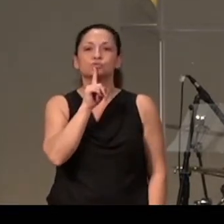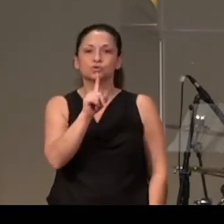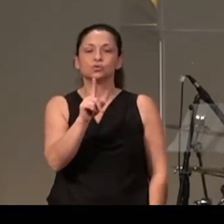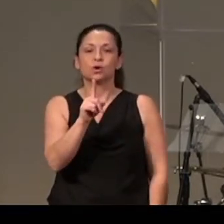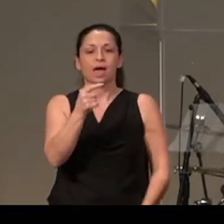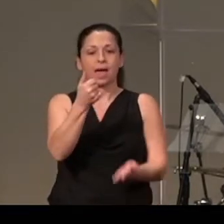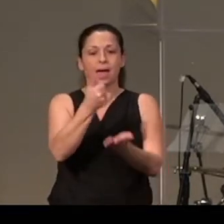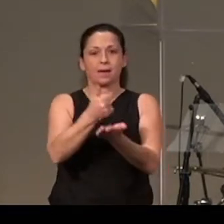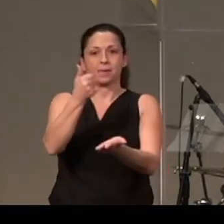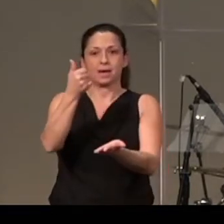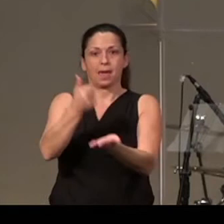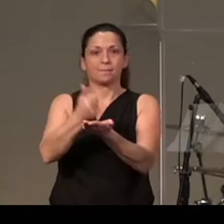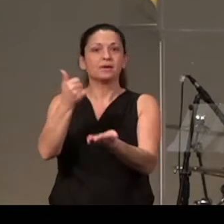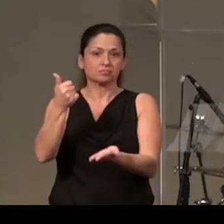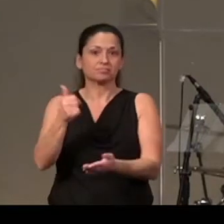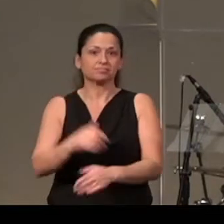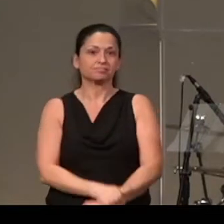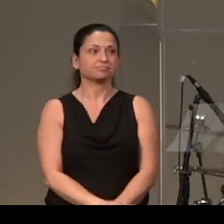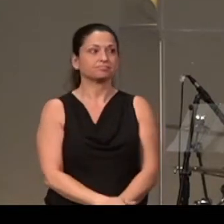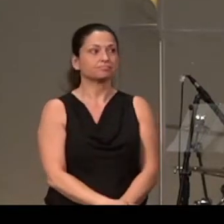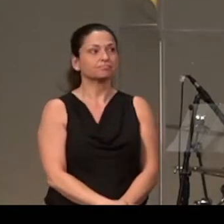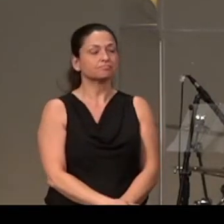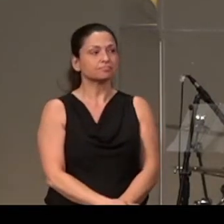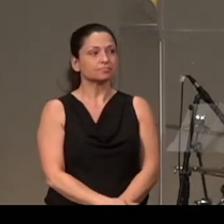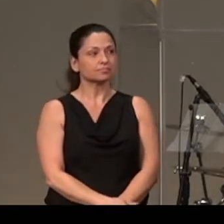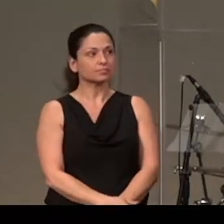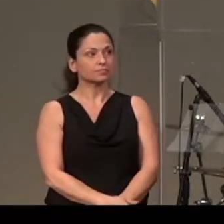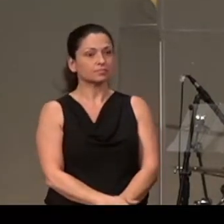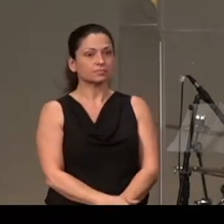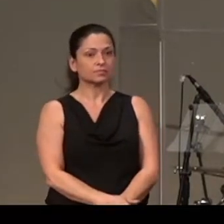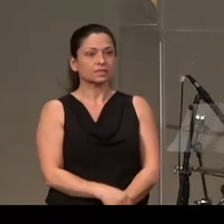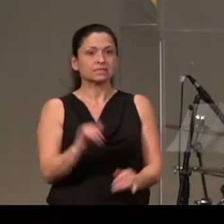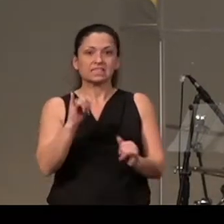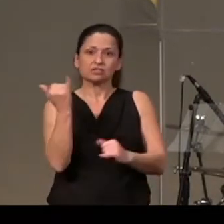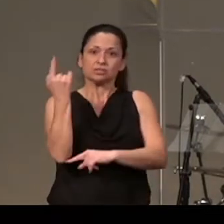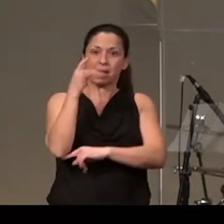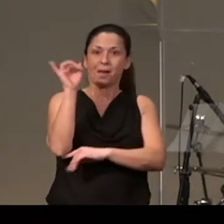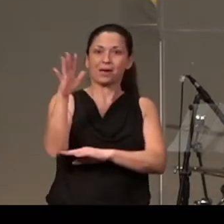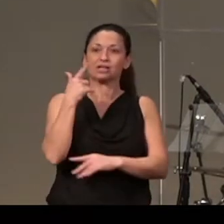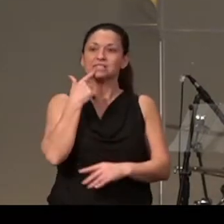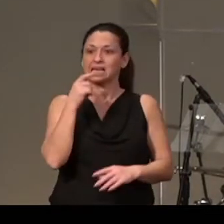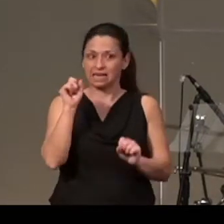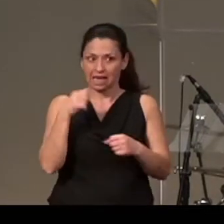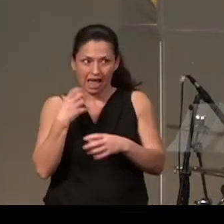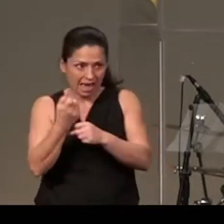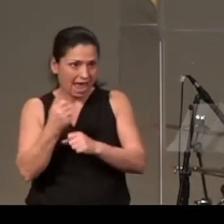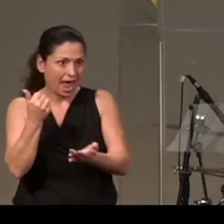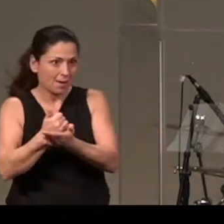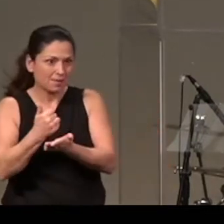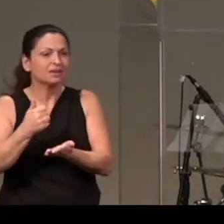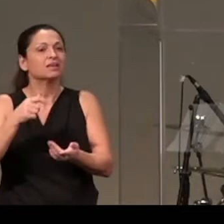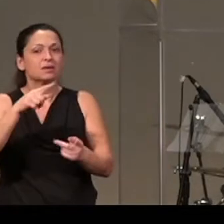He wants some encouragement, so he says, can I get a amen from that? And when people say amen, they're saying that's true.